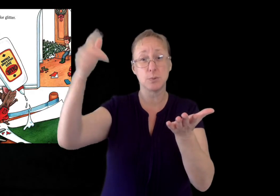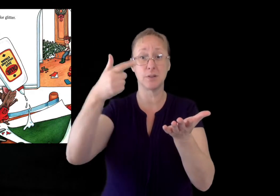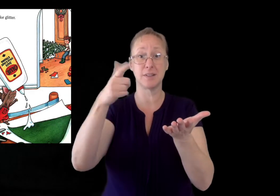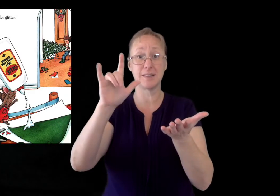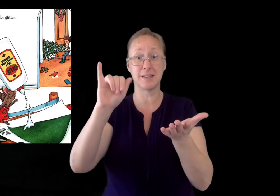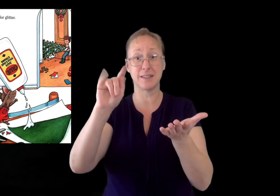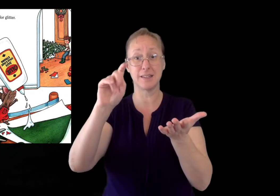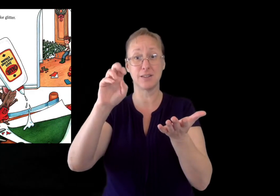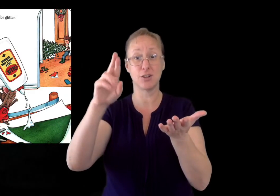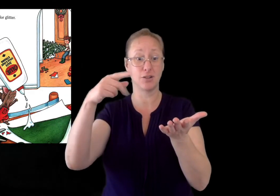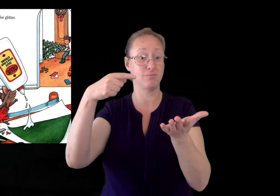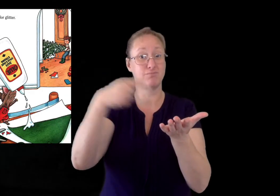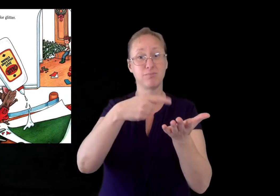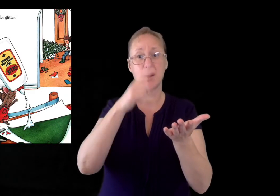He'll ask you for glitter.